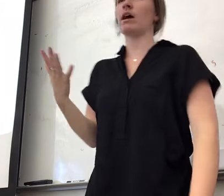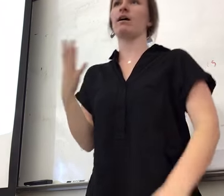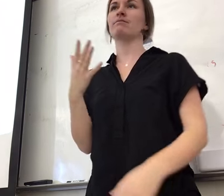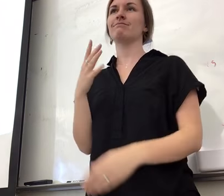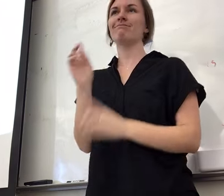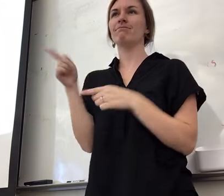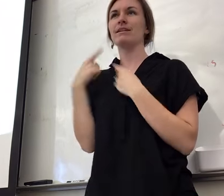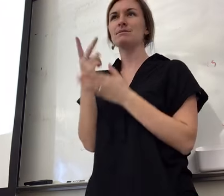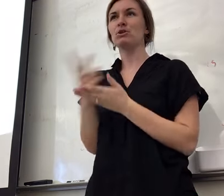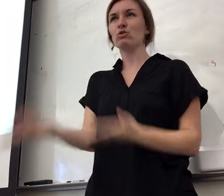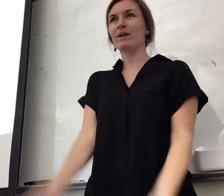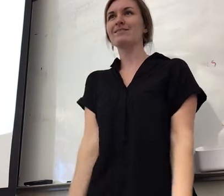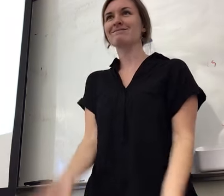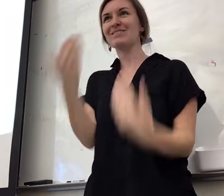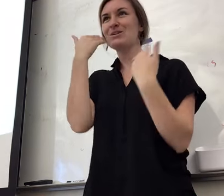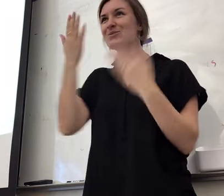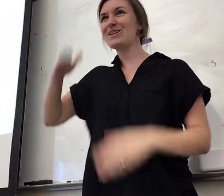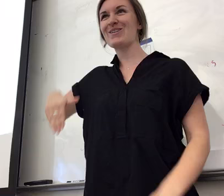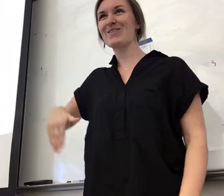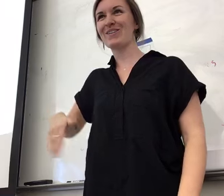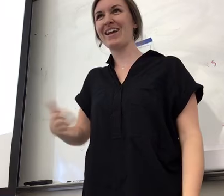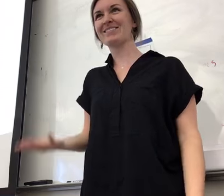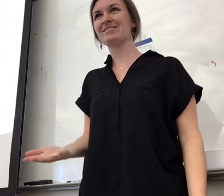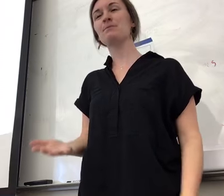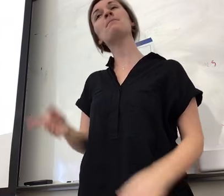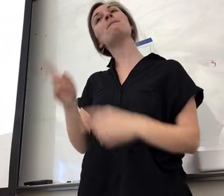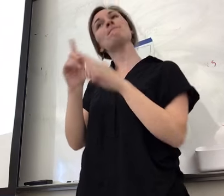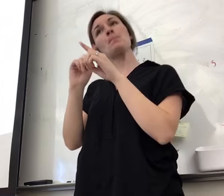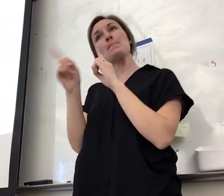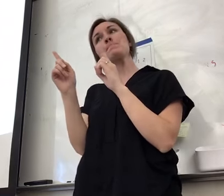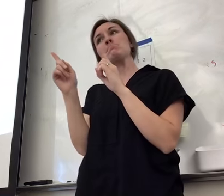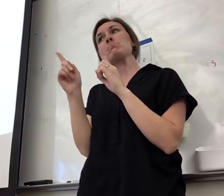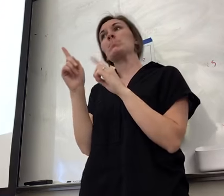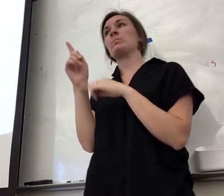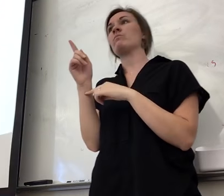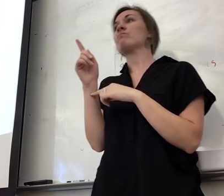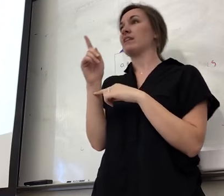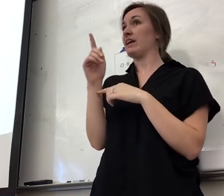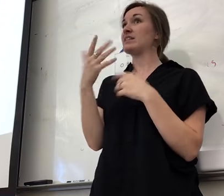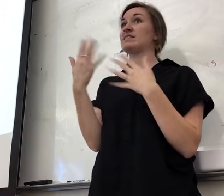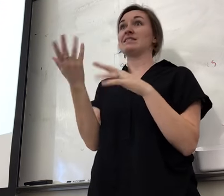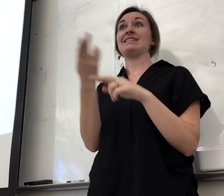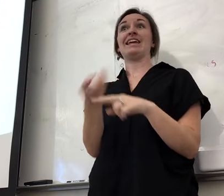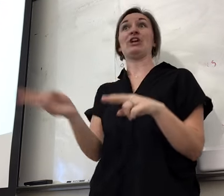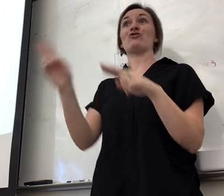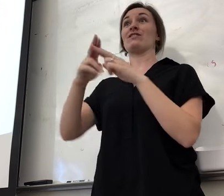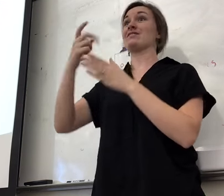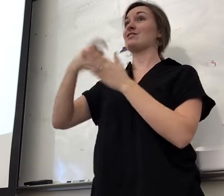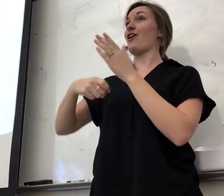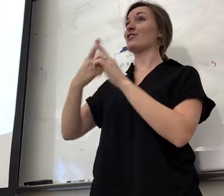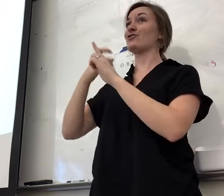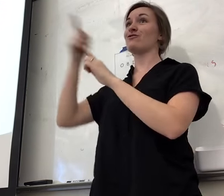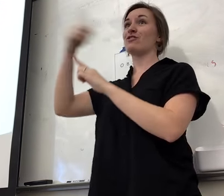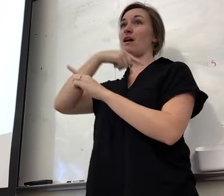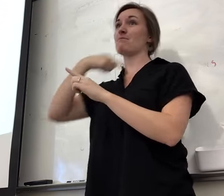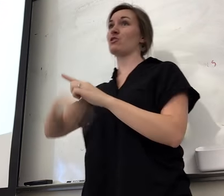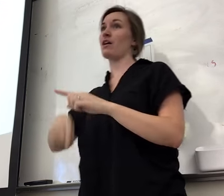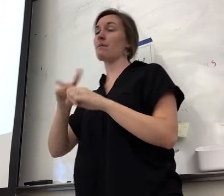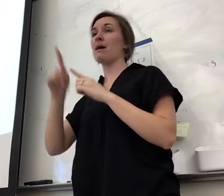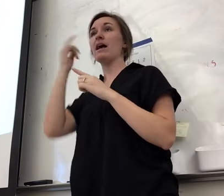weeks. I will say that it has massively increased costs from China, but if we have producers in America that can